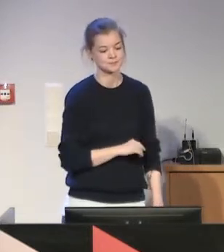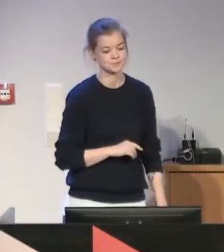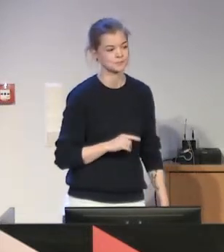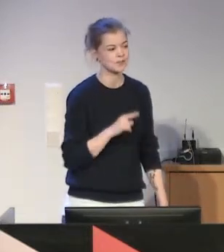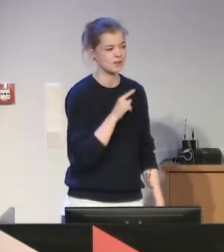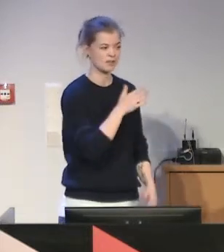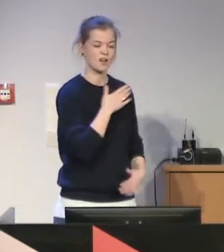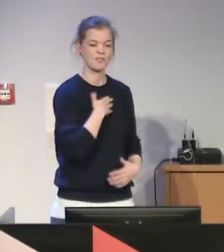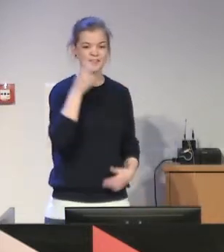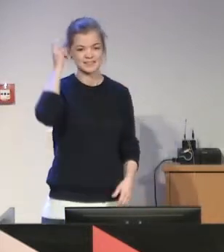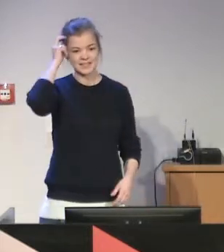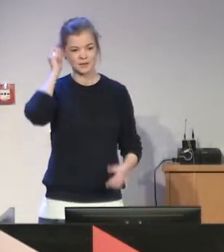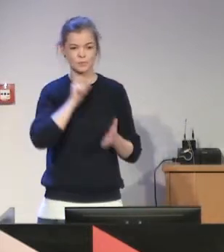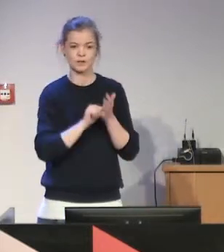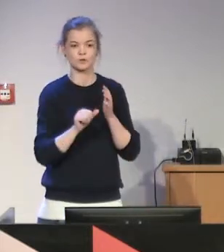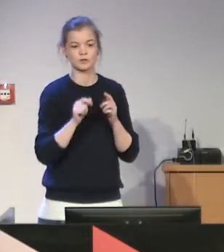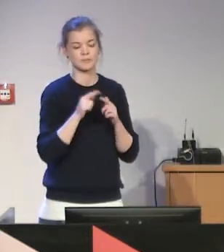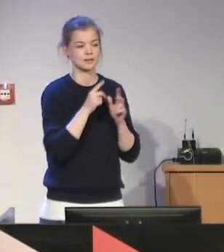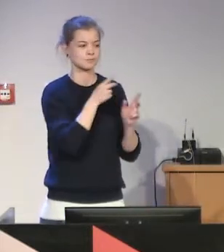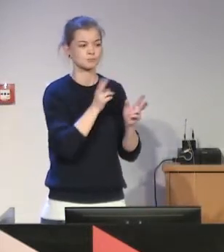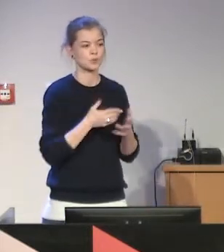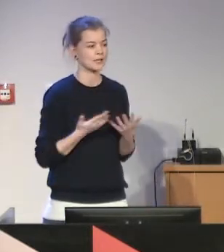and he's born deaf and blind.